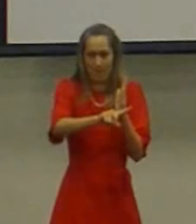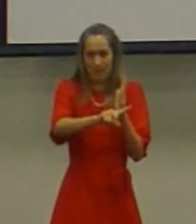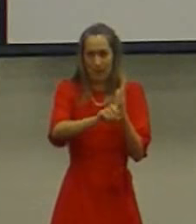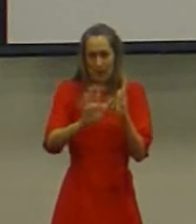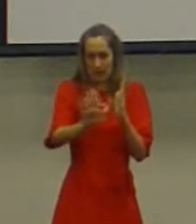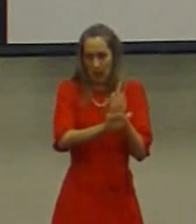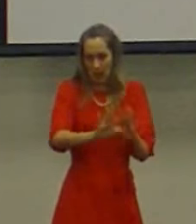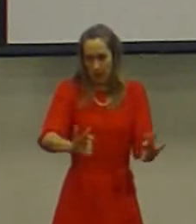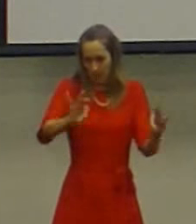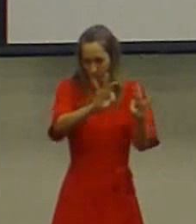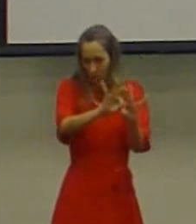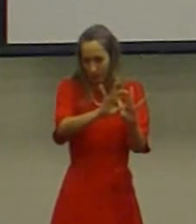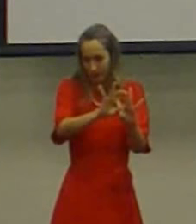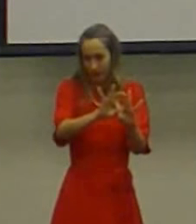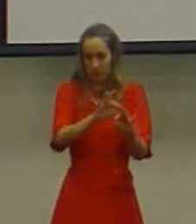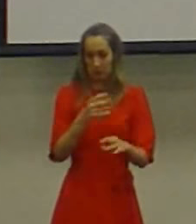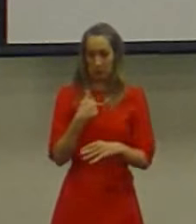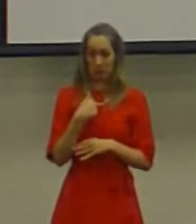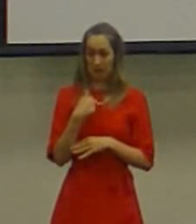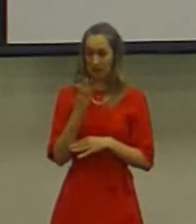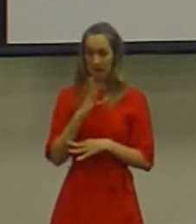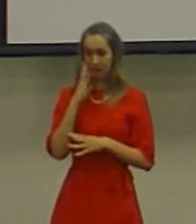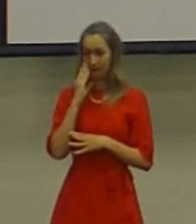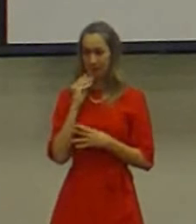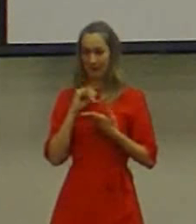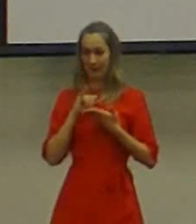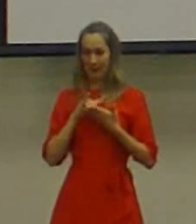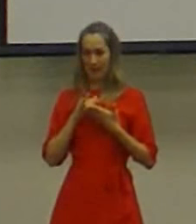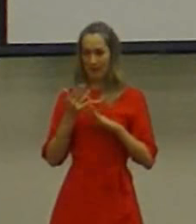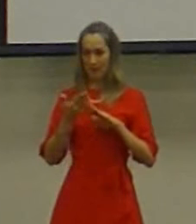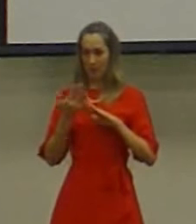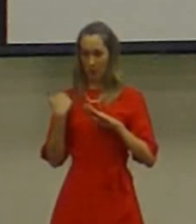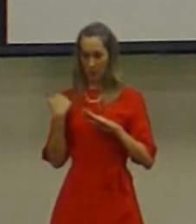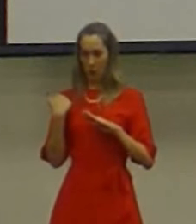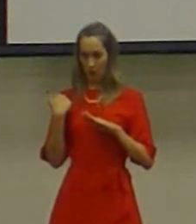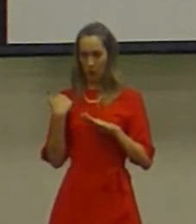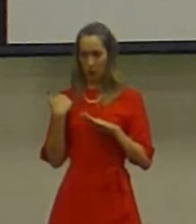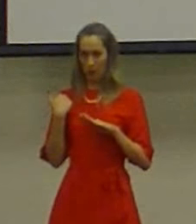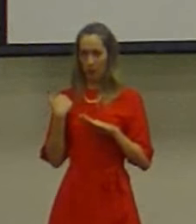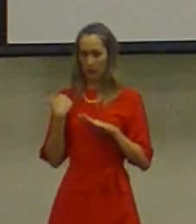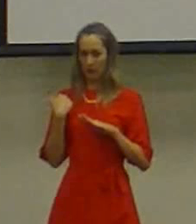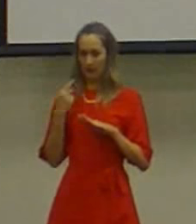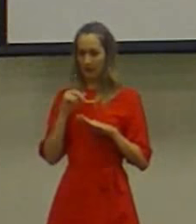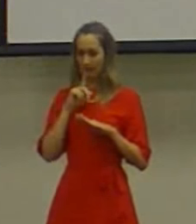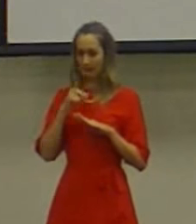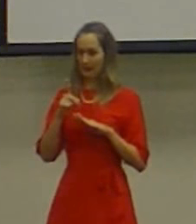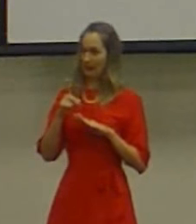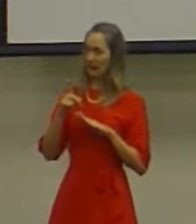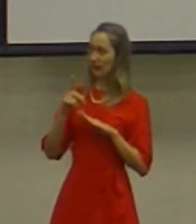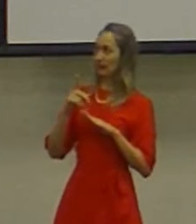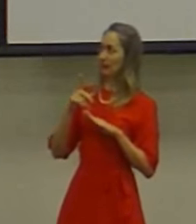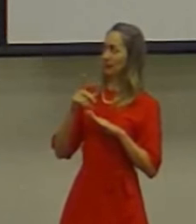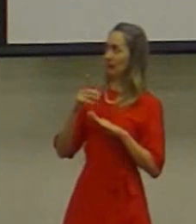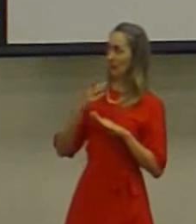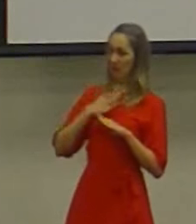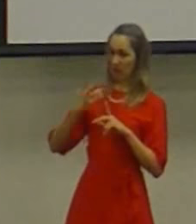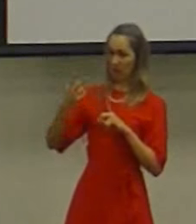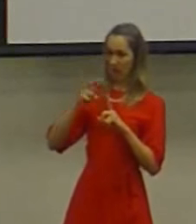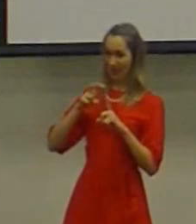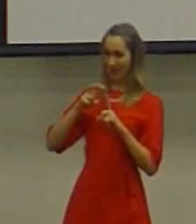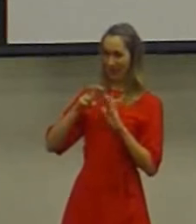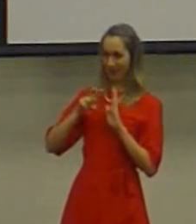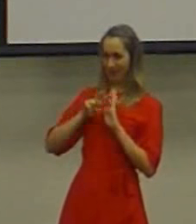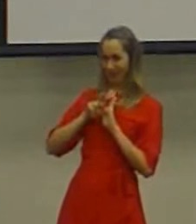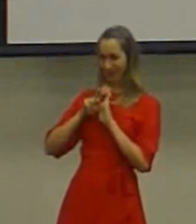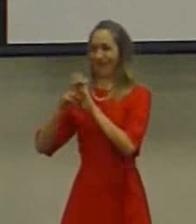so having to do that in that capacity, it changed my perspective on service. It